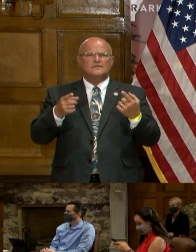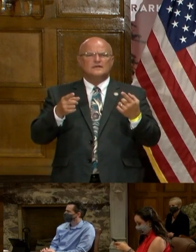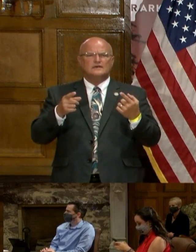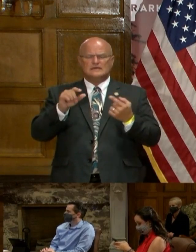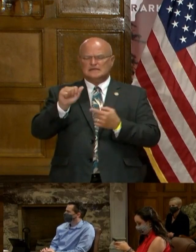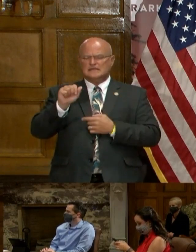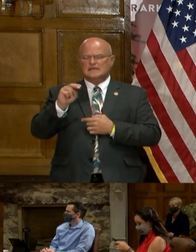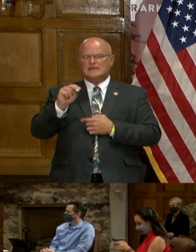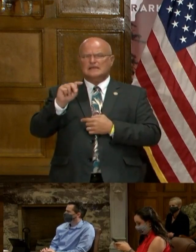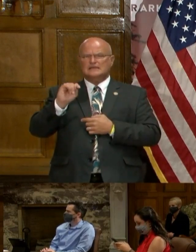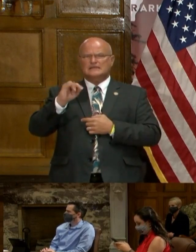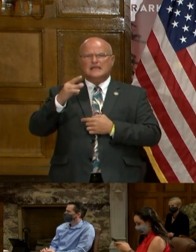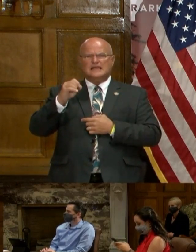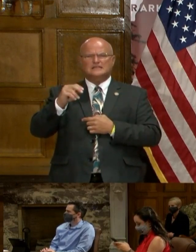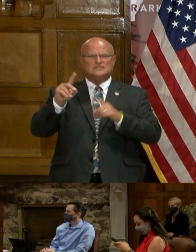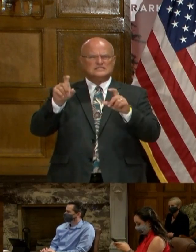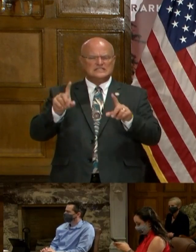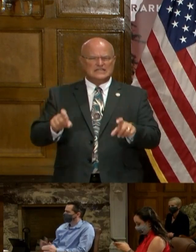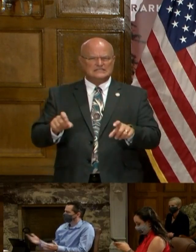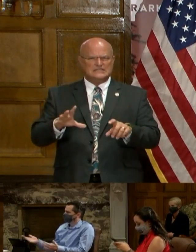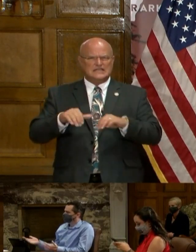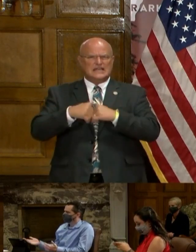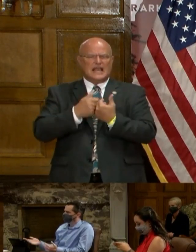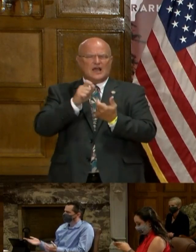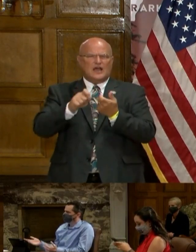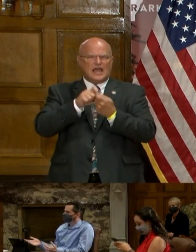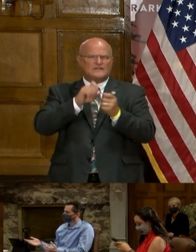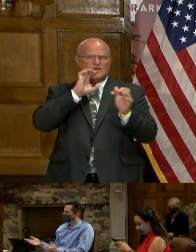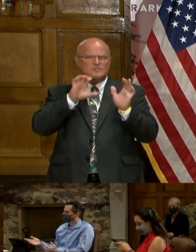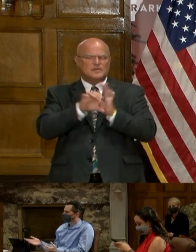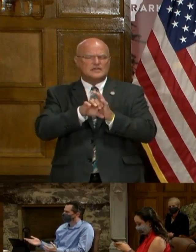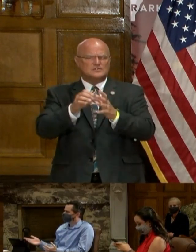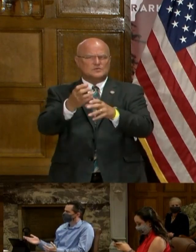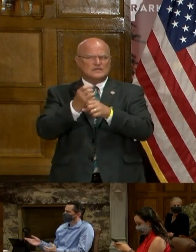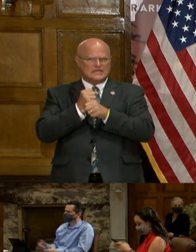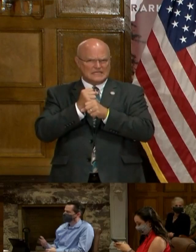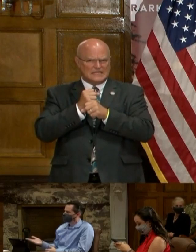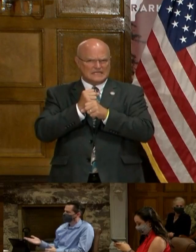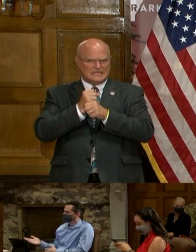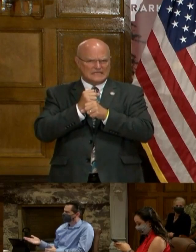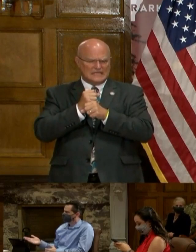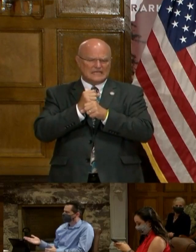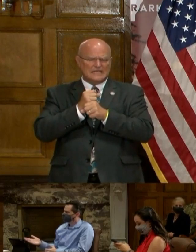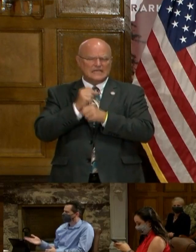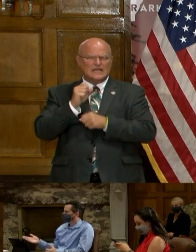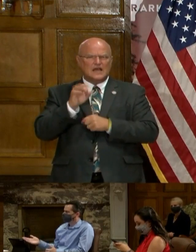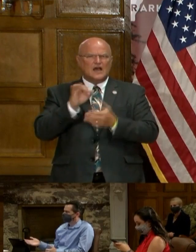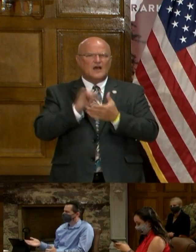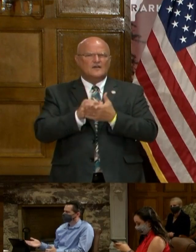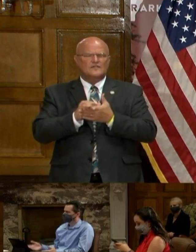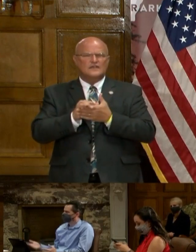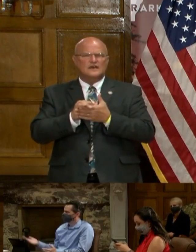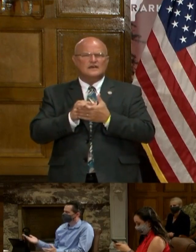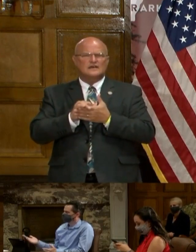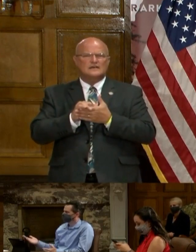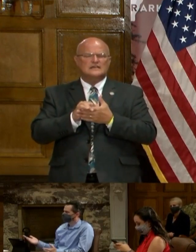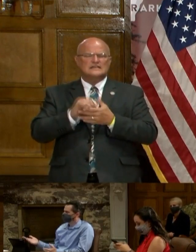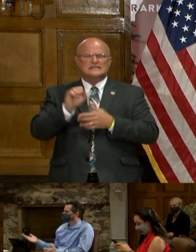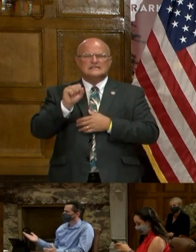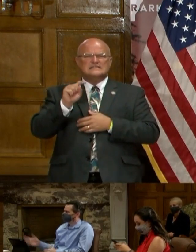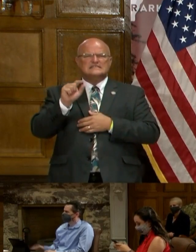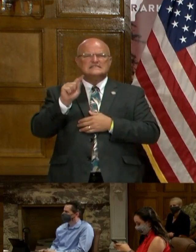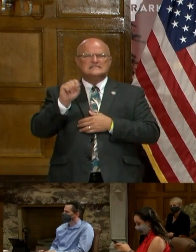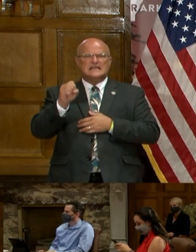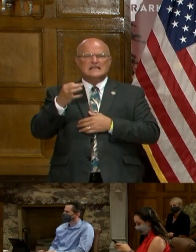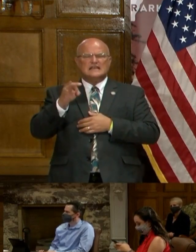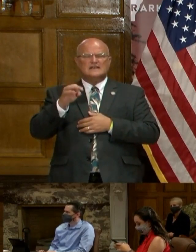testing, and how accurate of a picture are we getting of the state of the virus if we don't know the